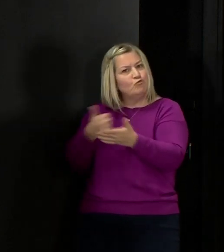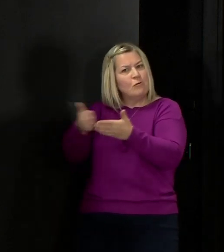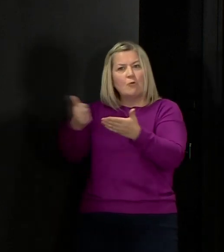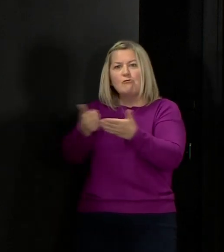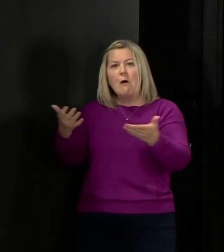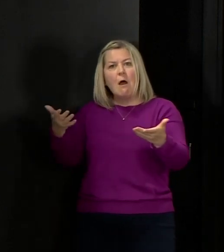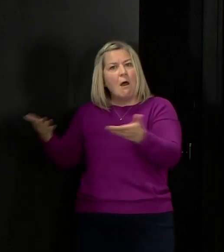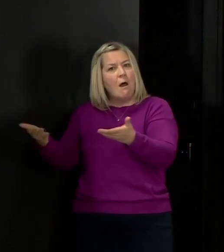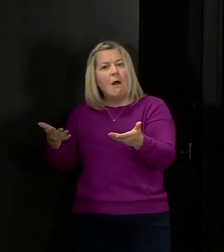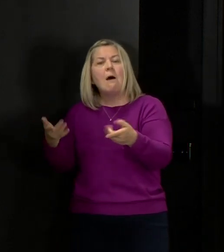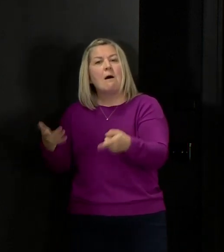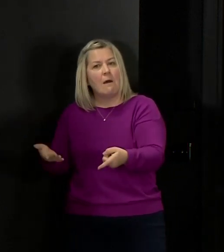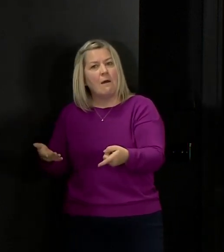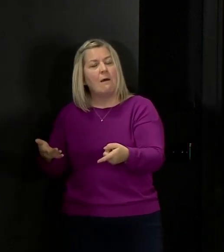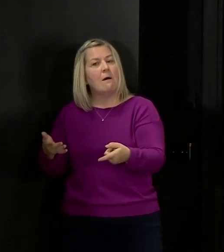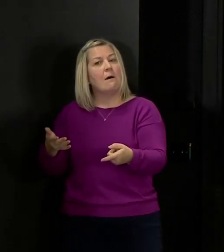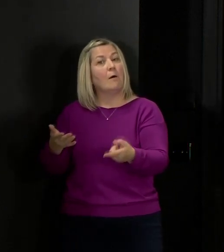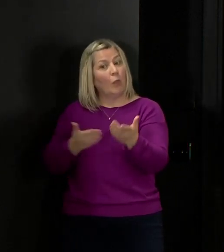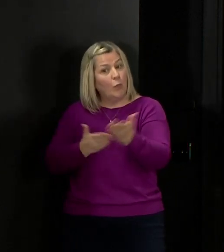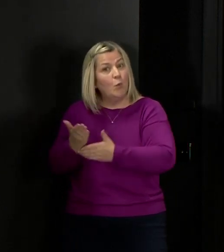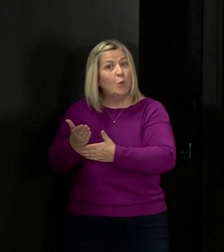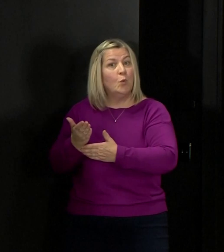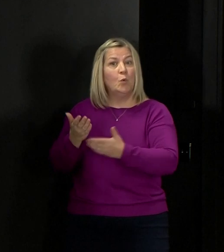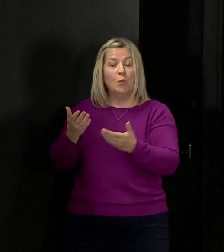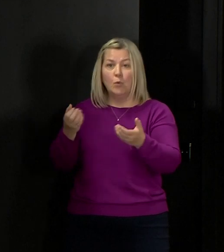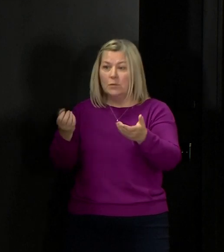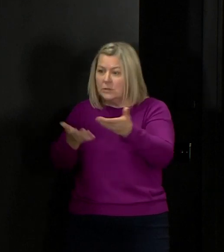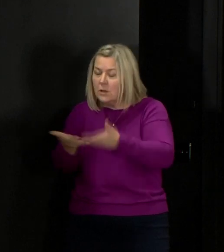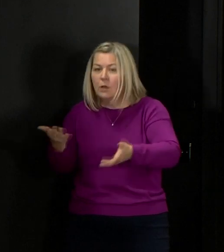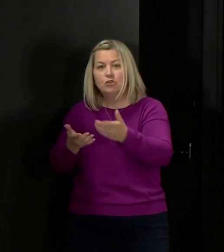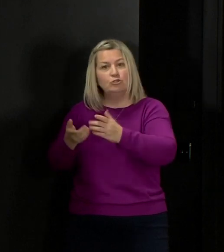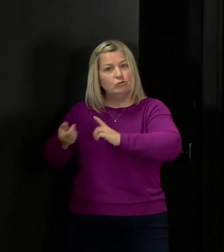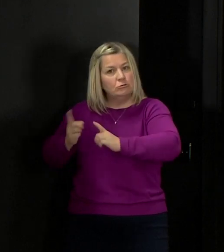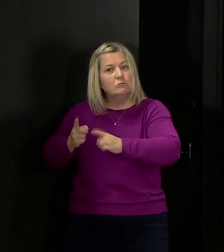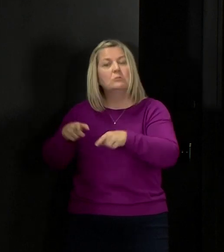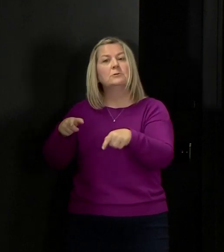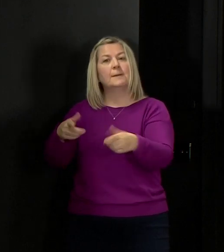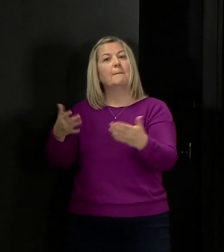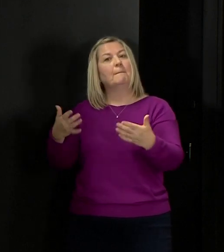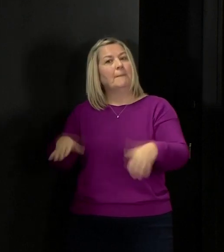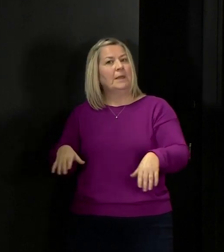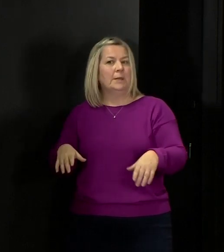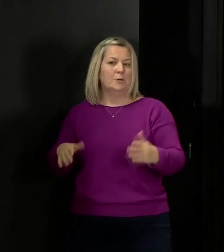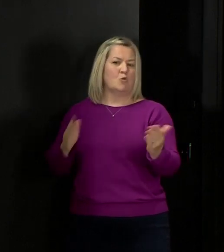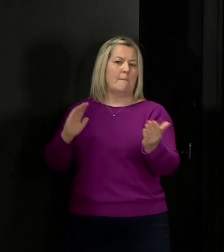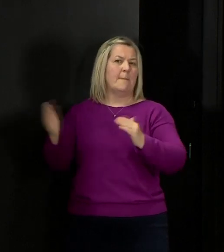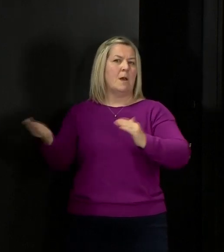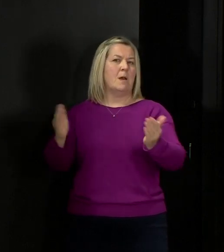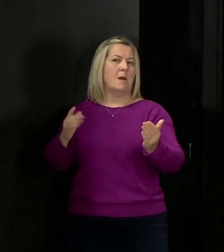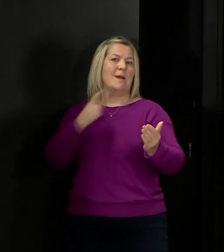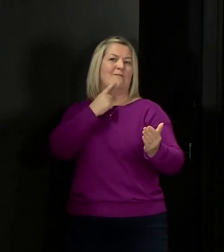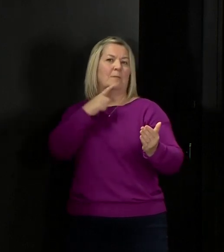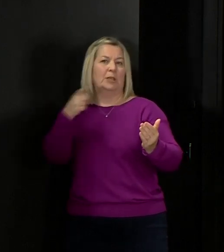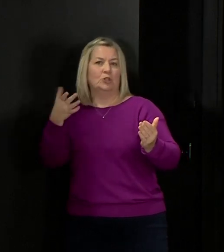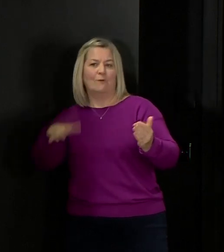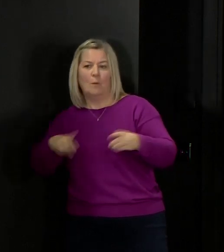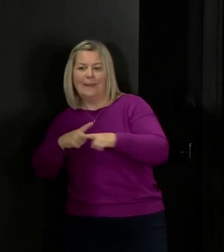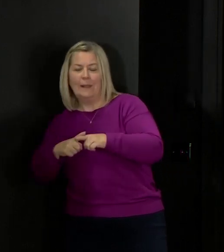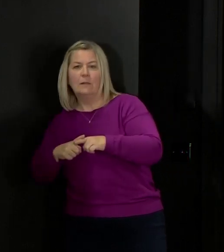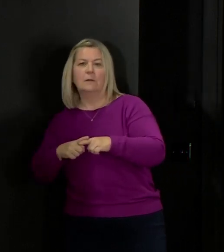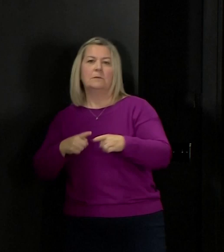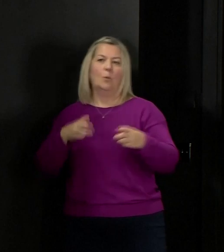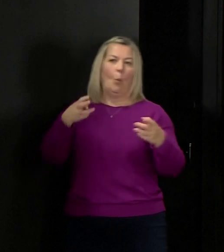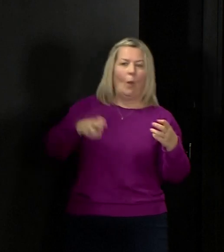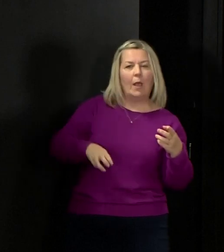of the important things during that those conversations is to be able to compare data which is similar in its